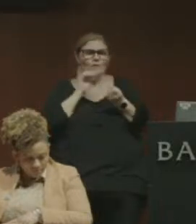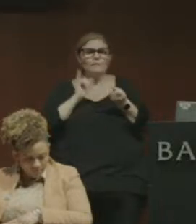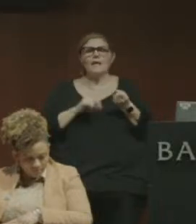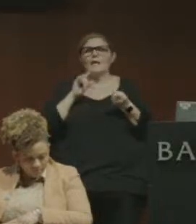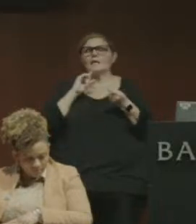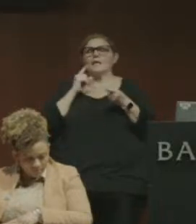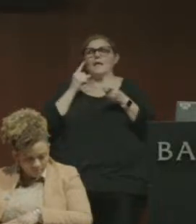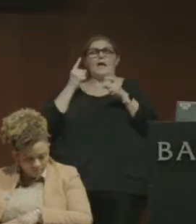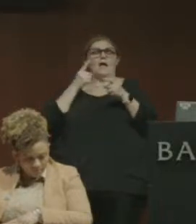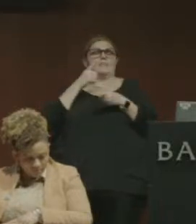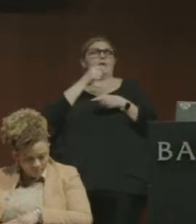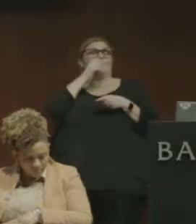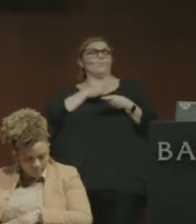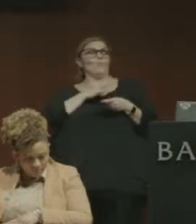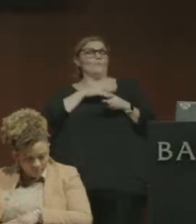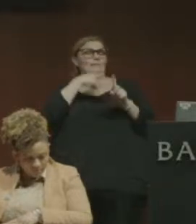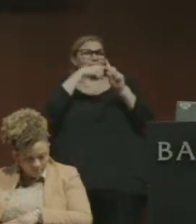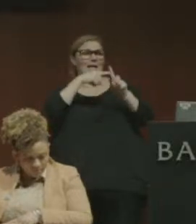the regularization of